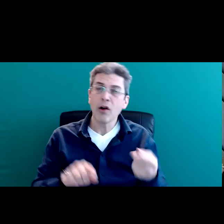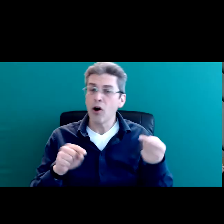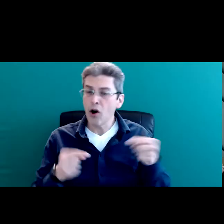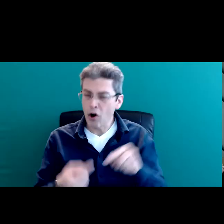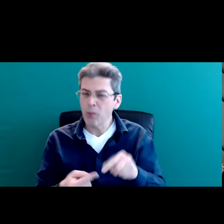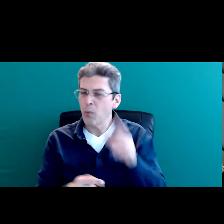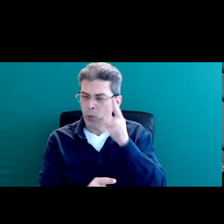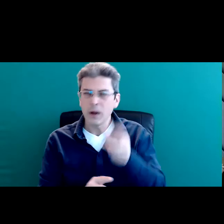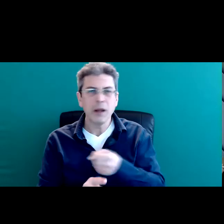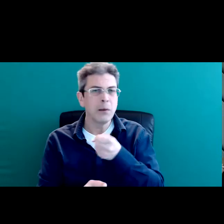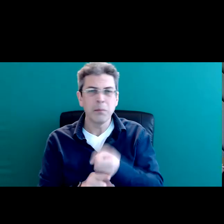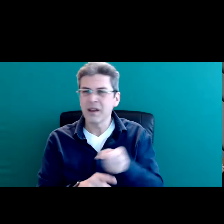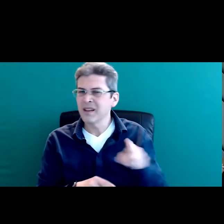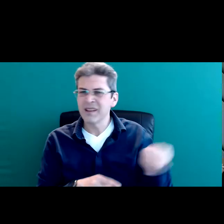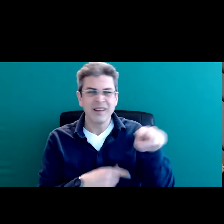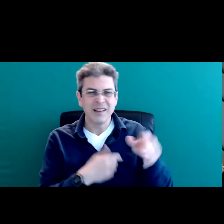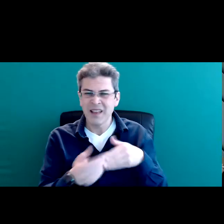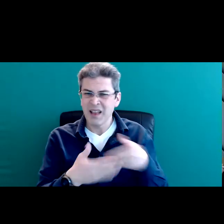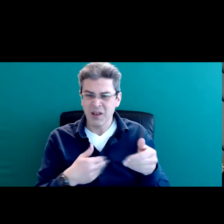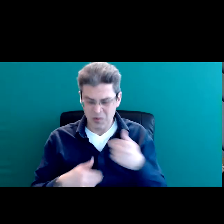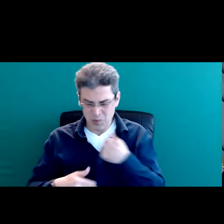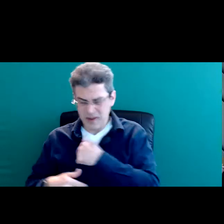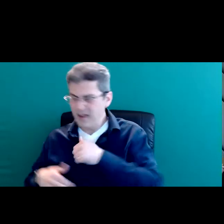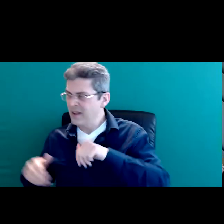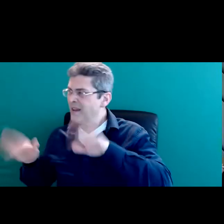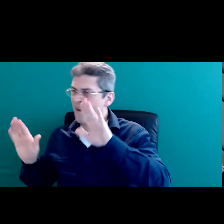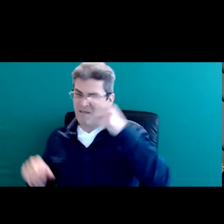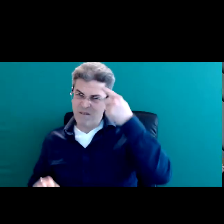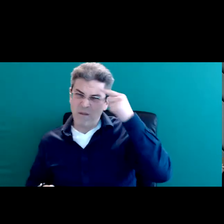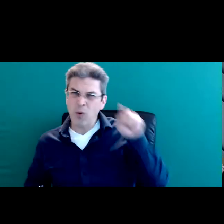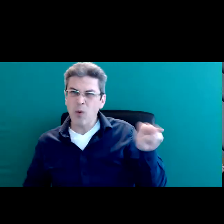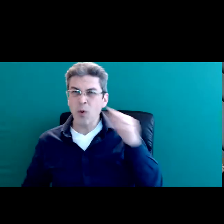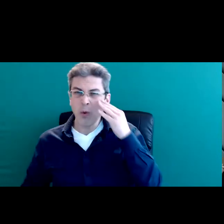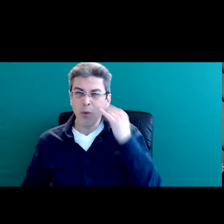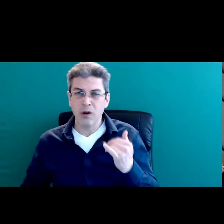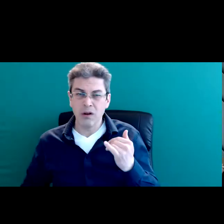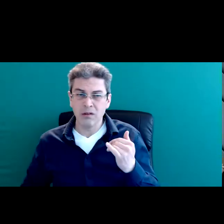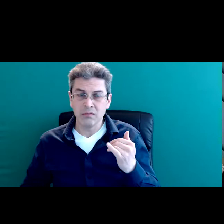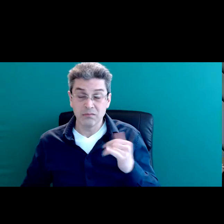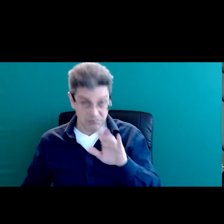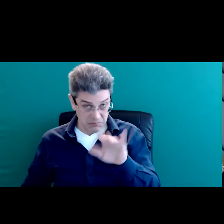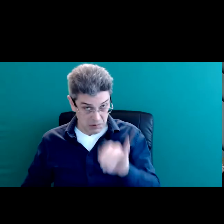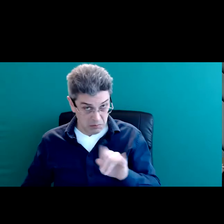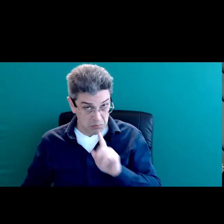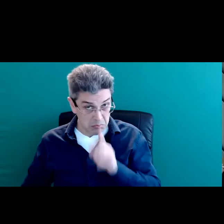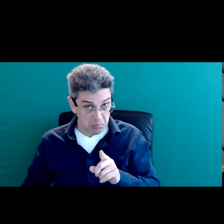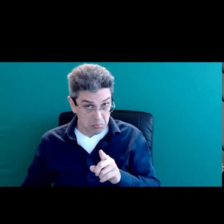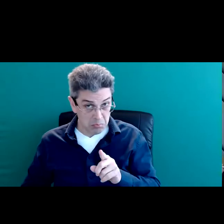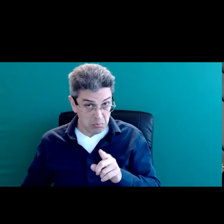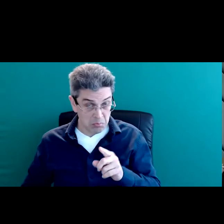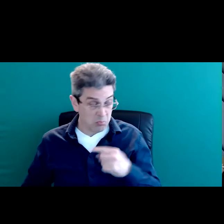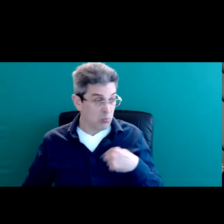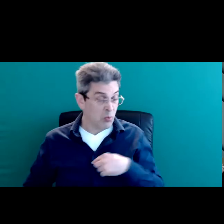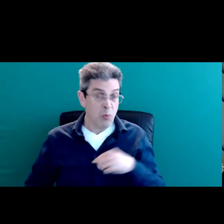lives. But is it? Is that how we really live our lives? Are we just more apt to be harmed